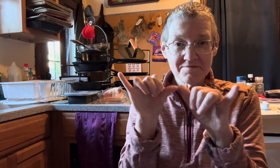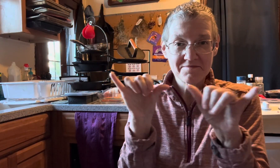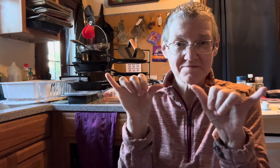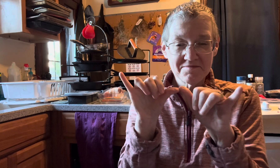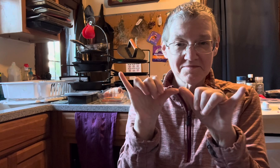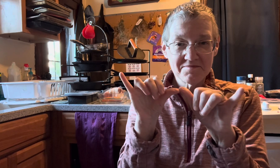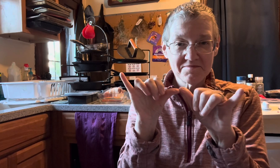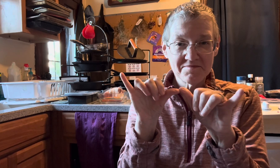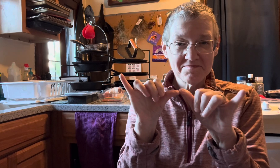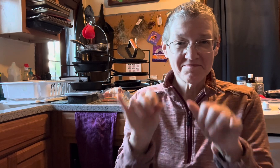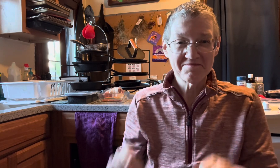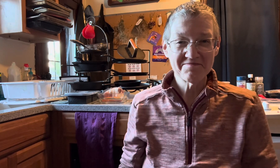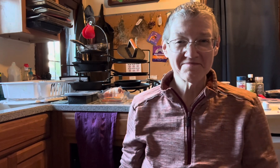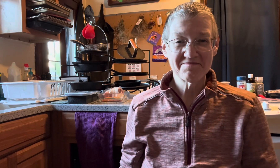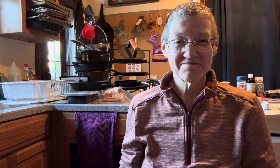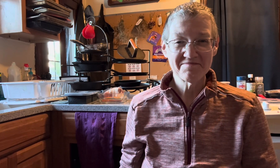Find the serving size on the packet.